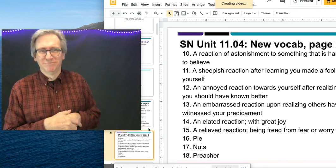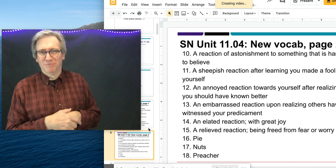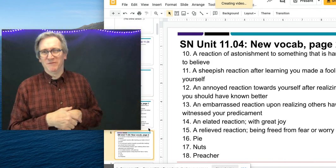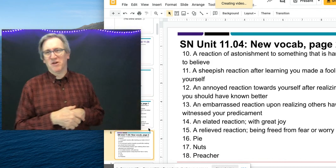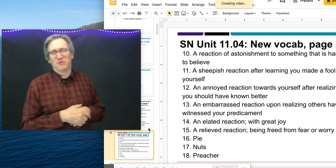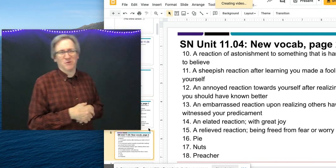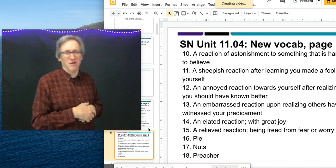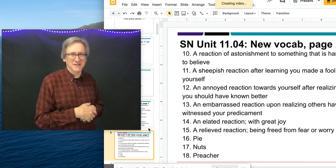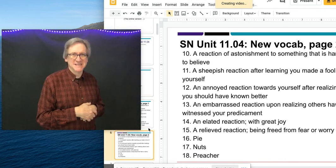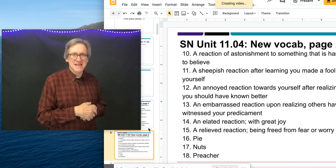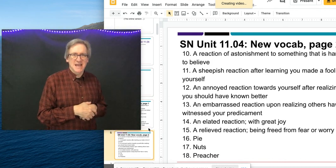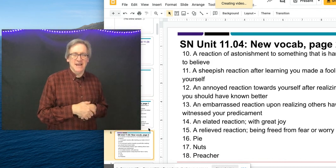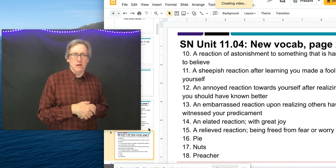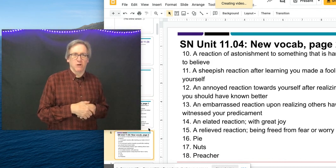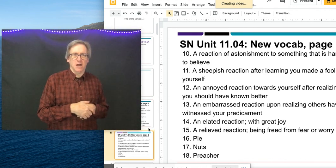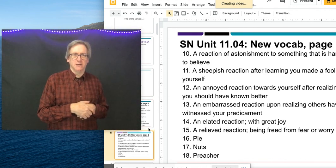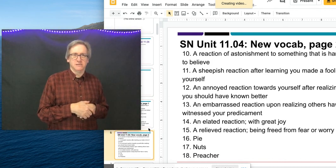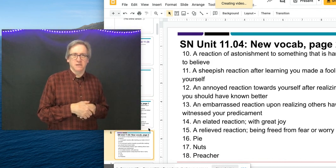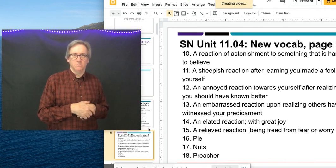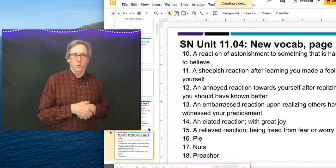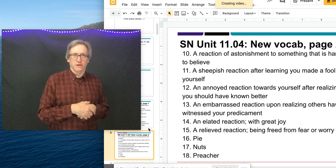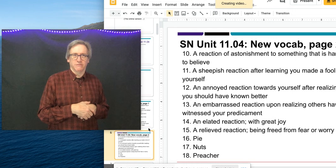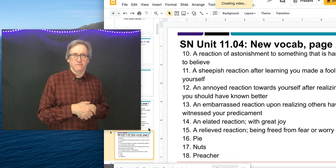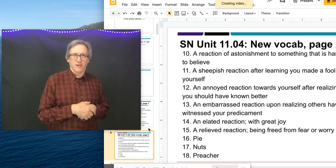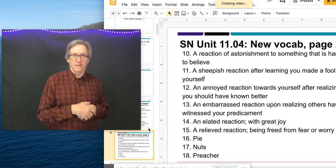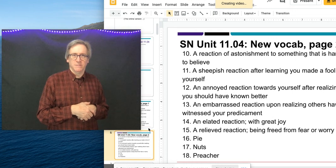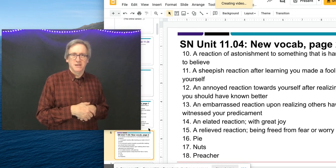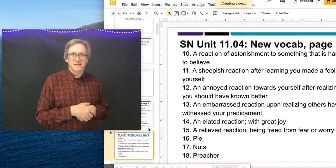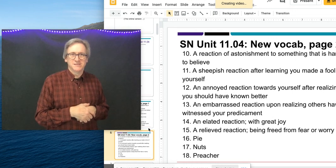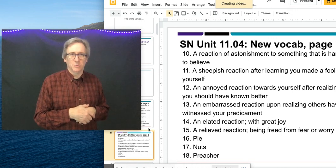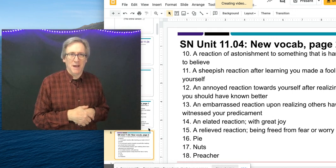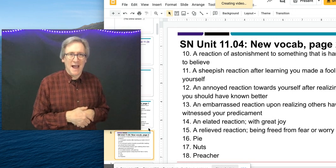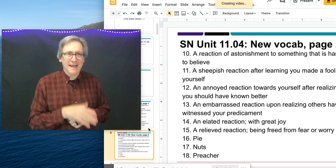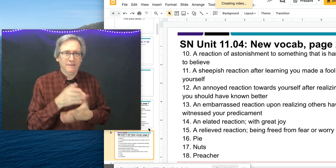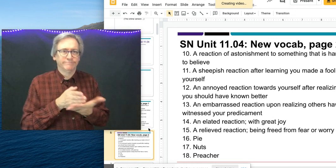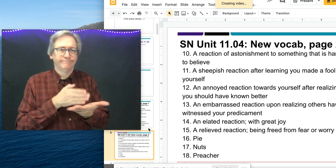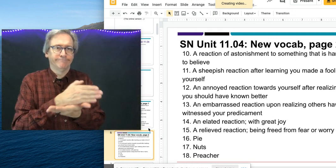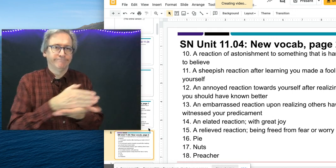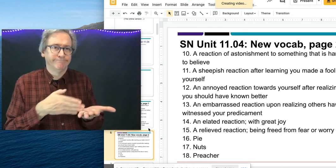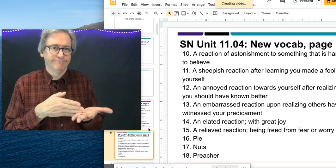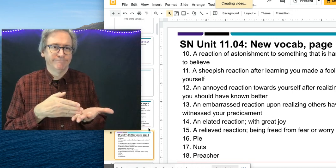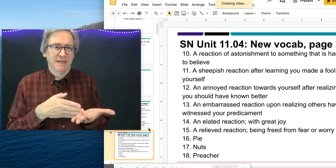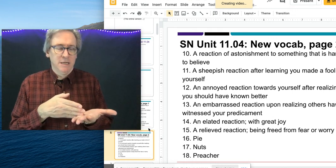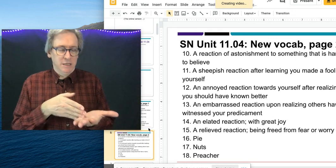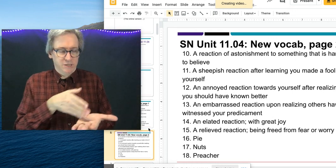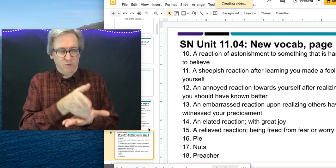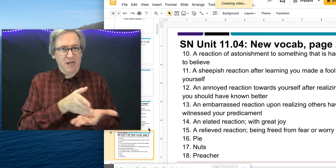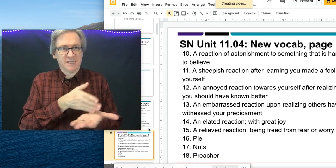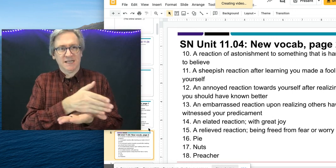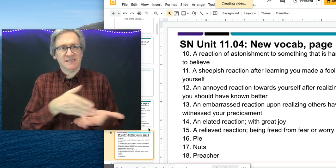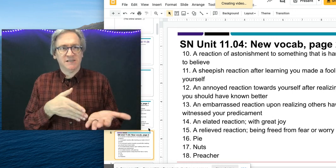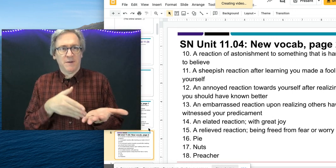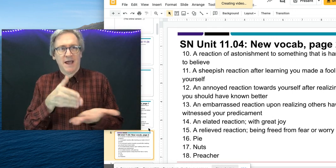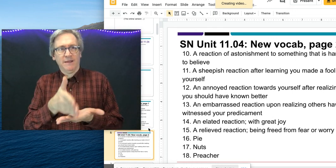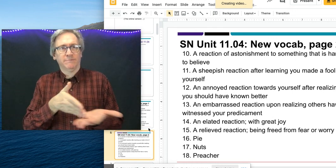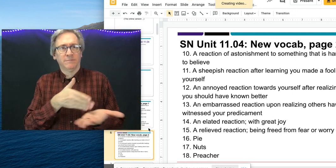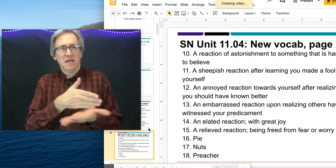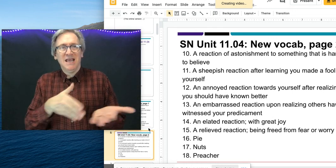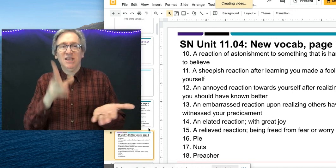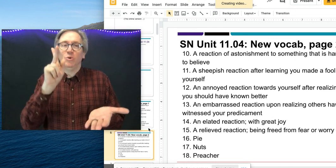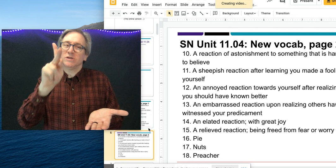Now, we've gone through all these, and now we're on some weird vocab. So pie. So cut slices of